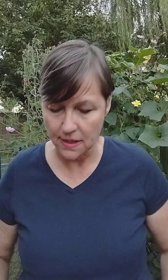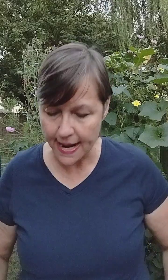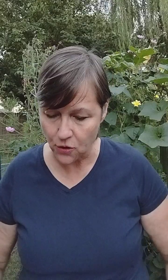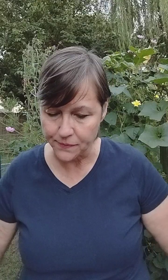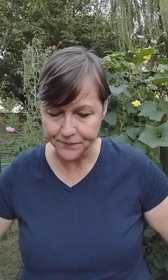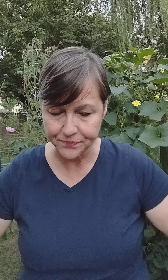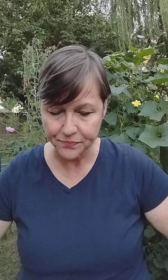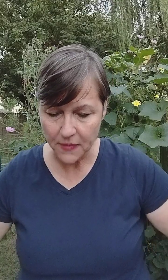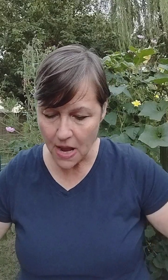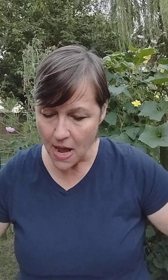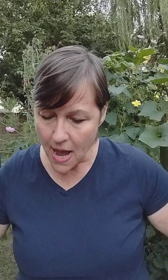later.